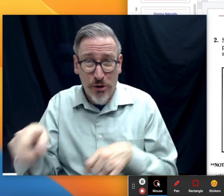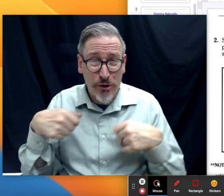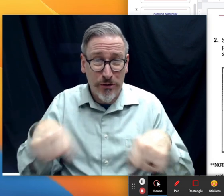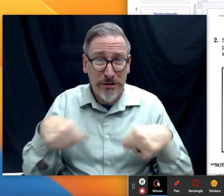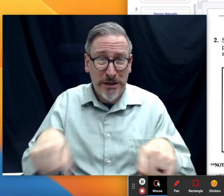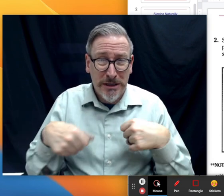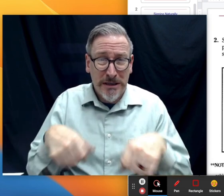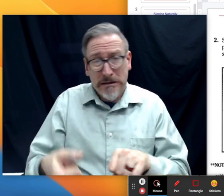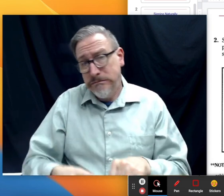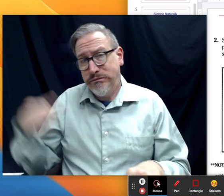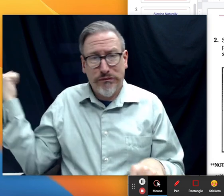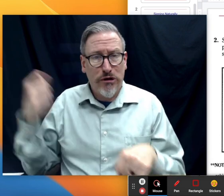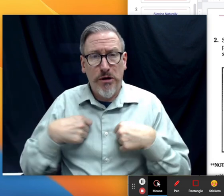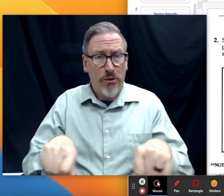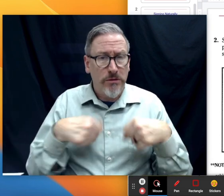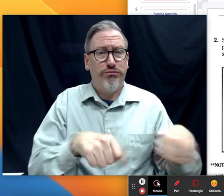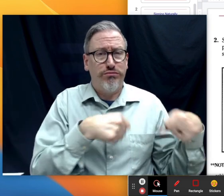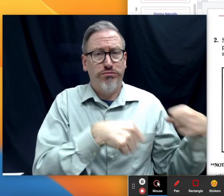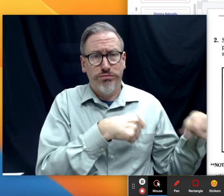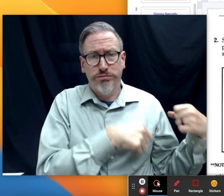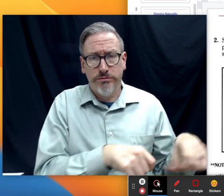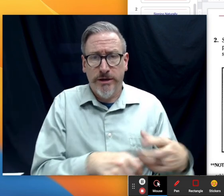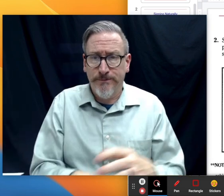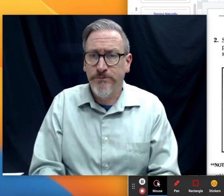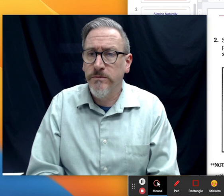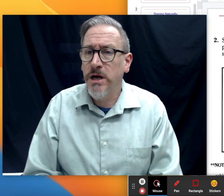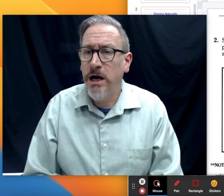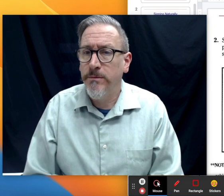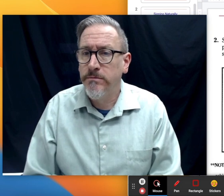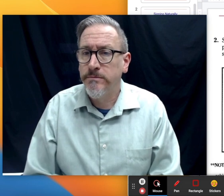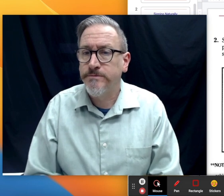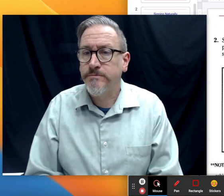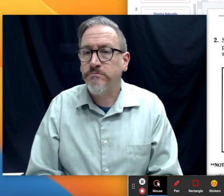Use your lawnmower, right?